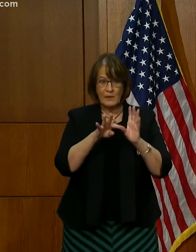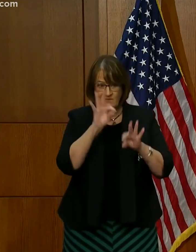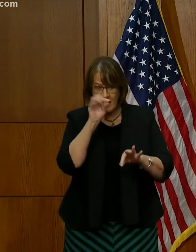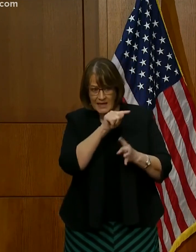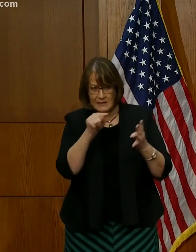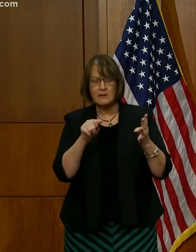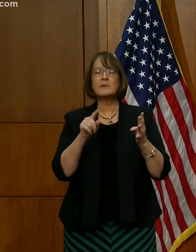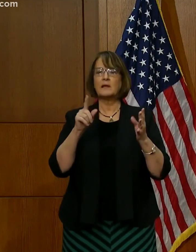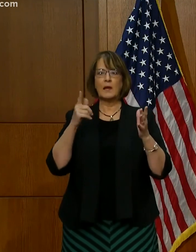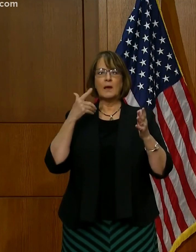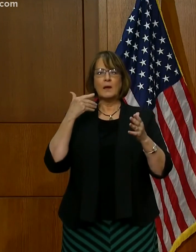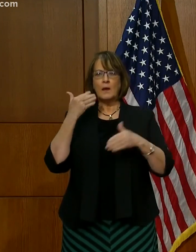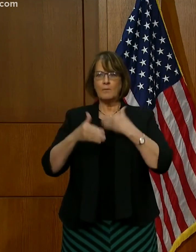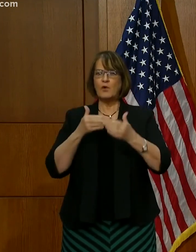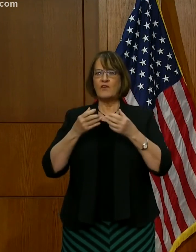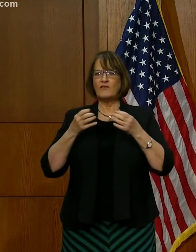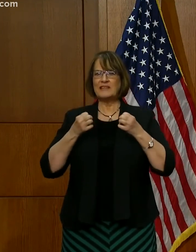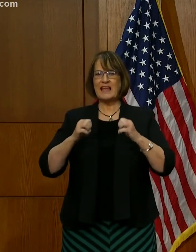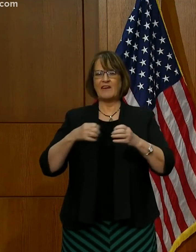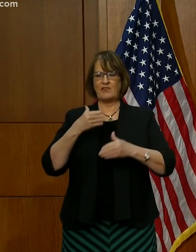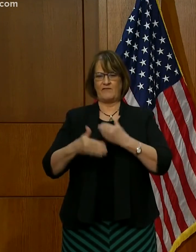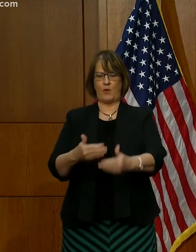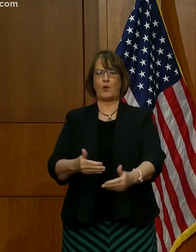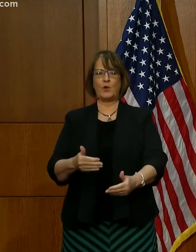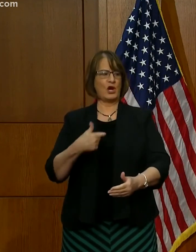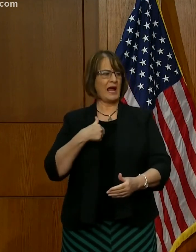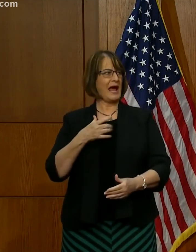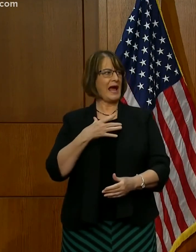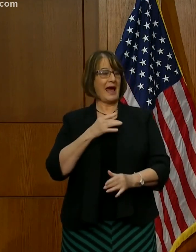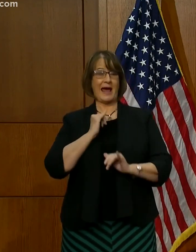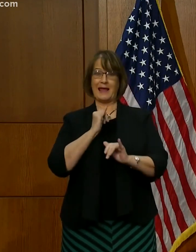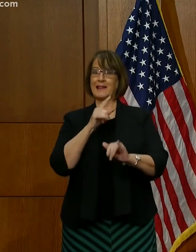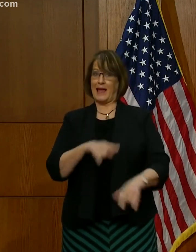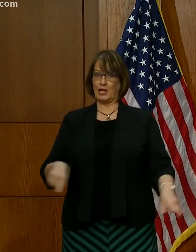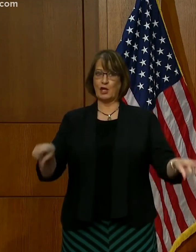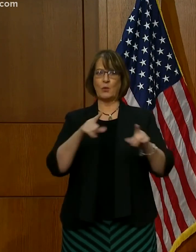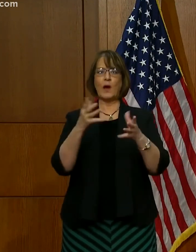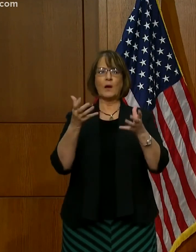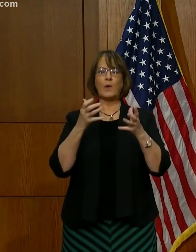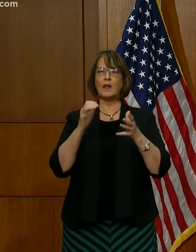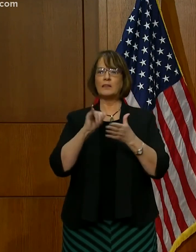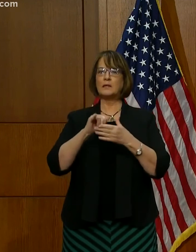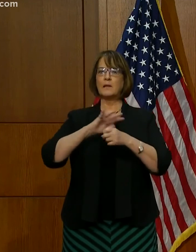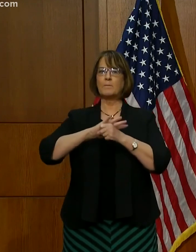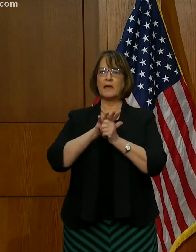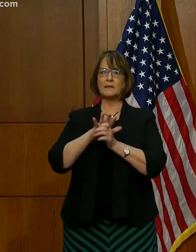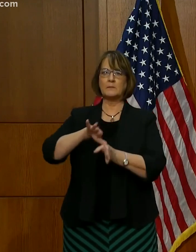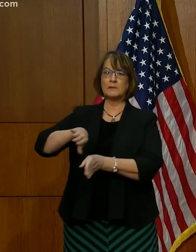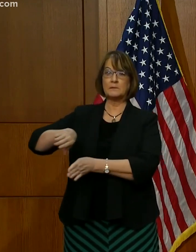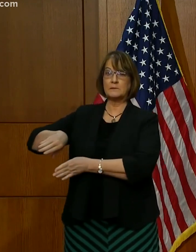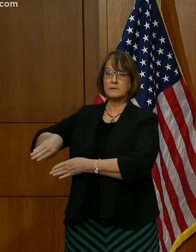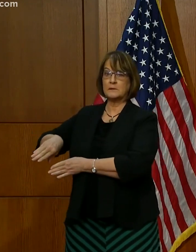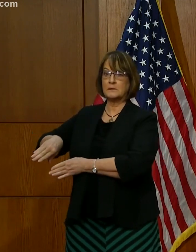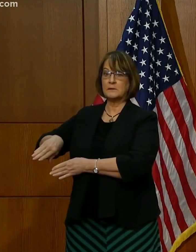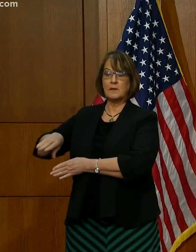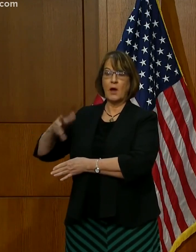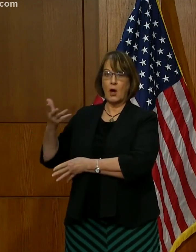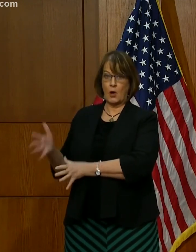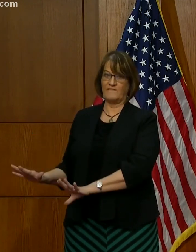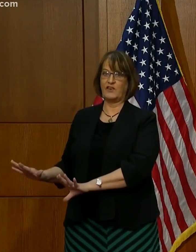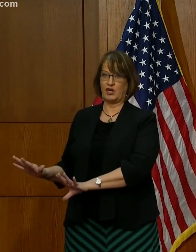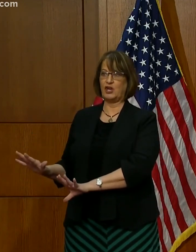this effort forward. I, like just all of you, want to put this pandemic in the rearview mirror.